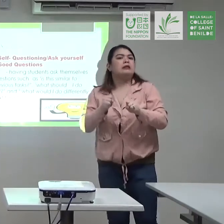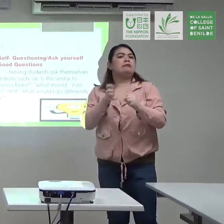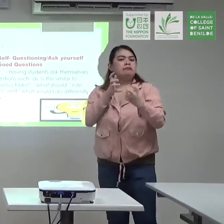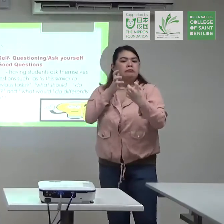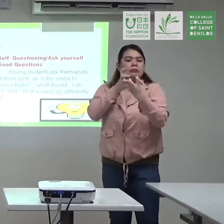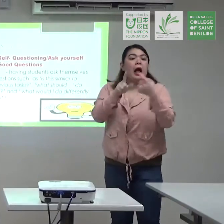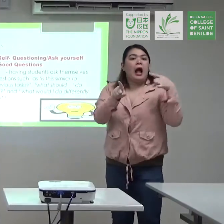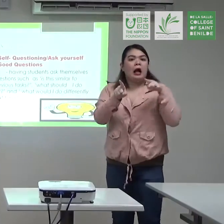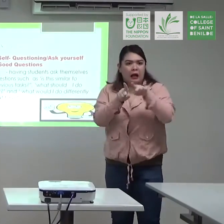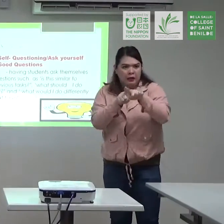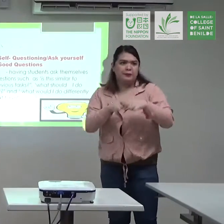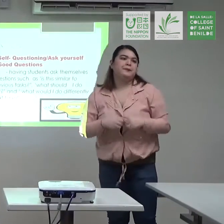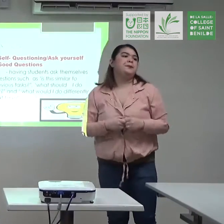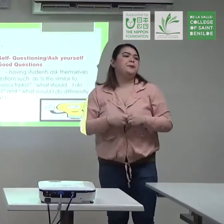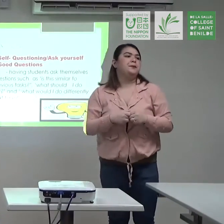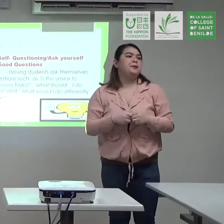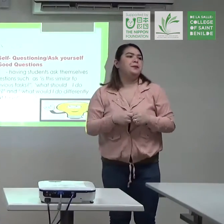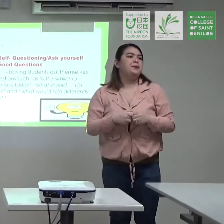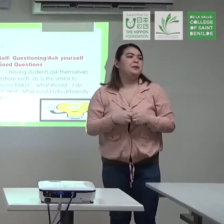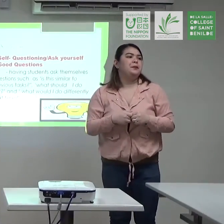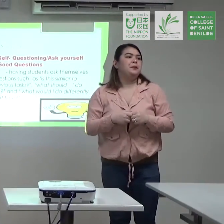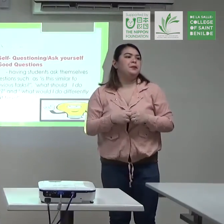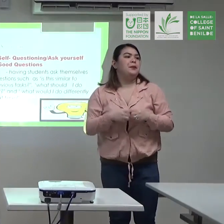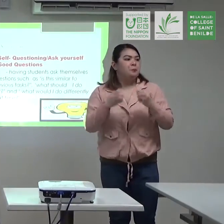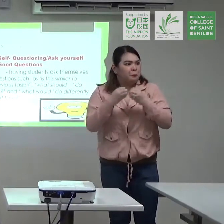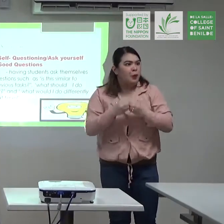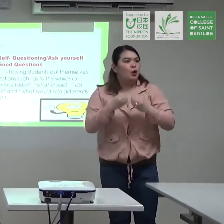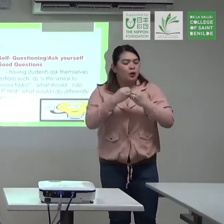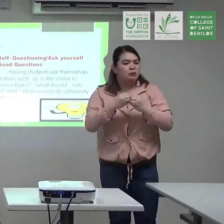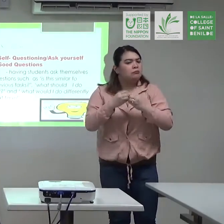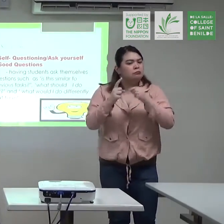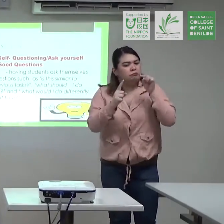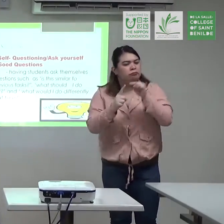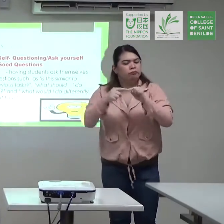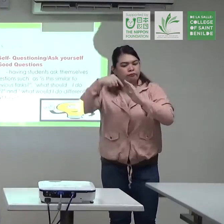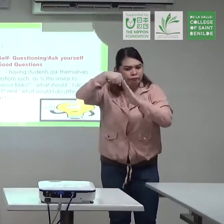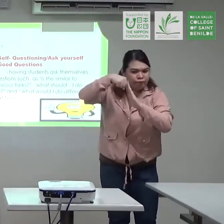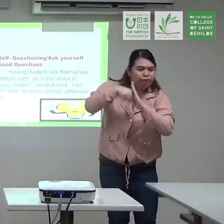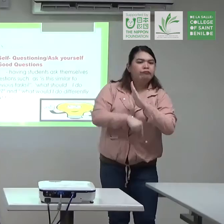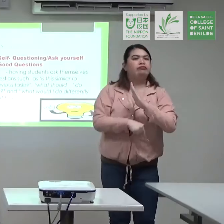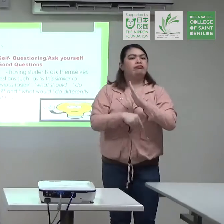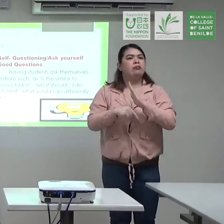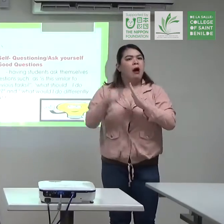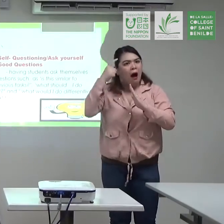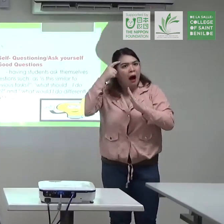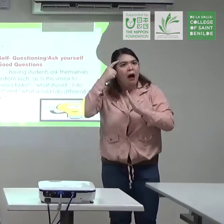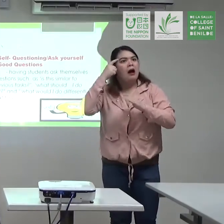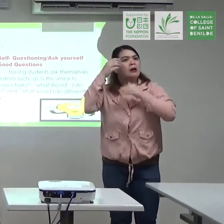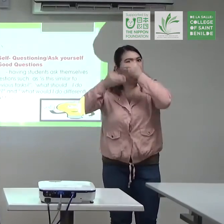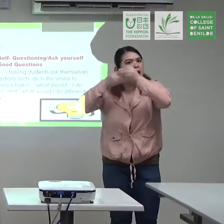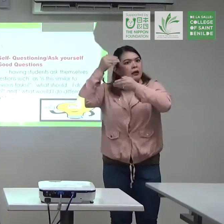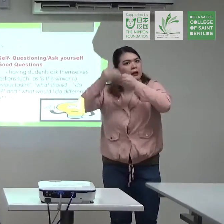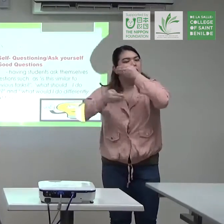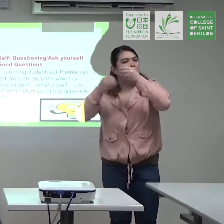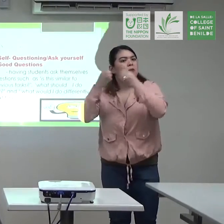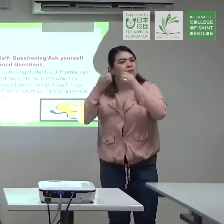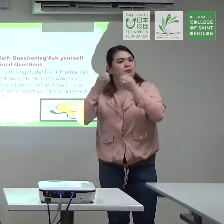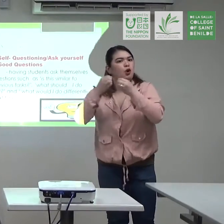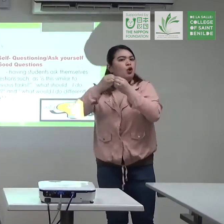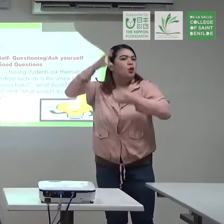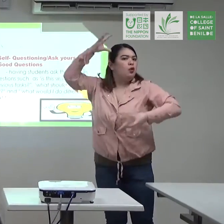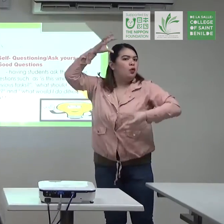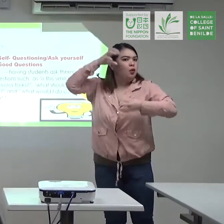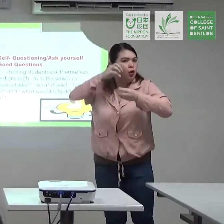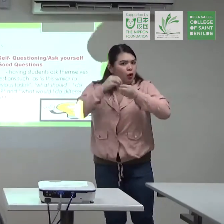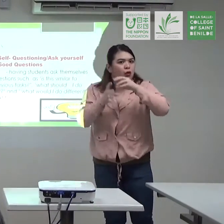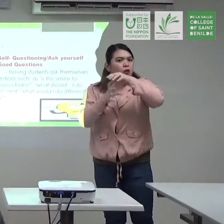them think critically about the project or task, then that would be an